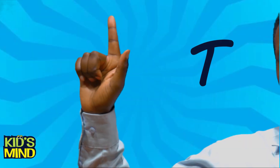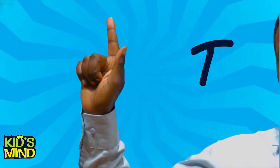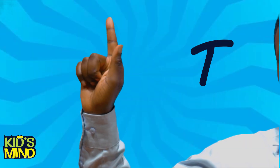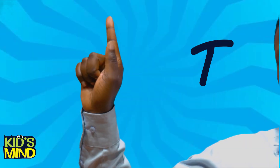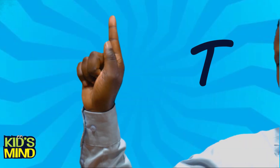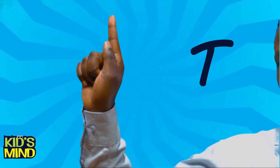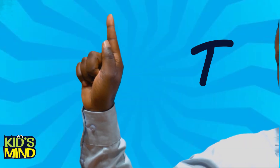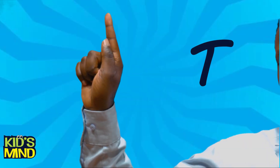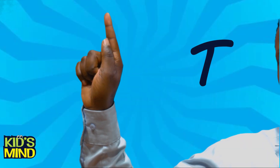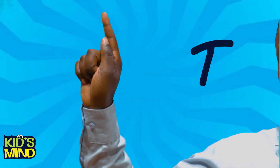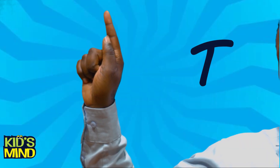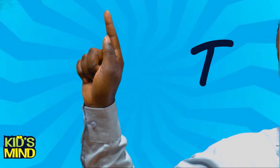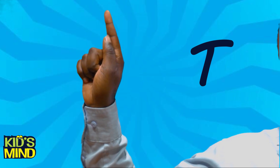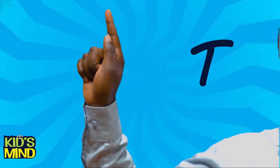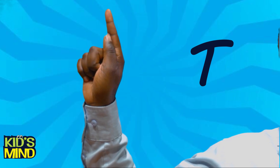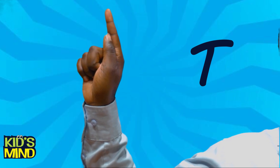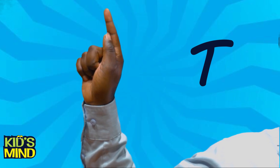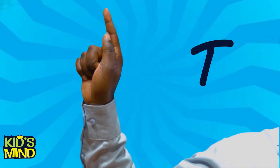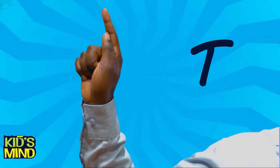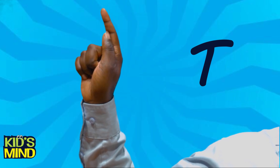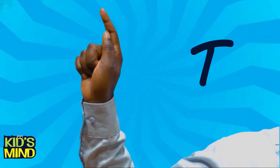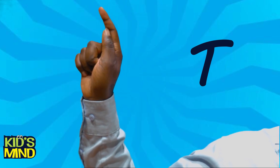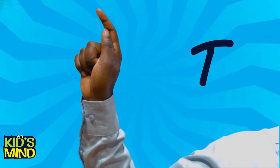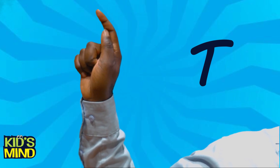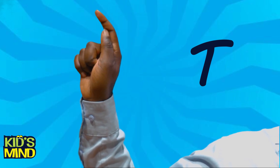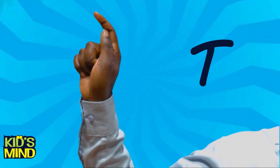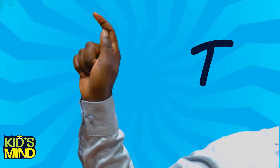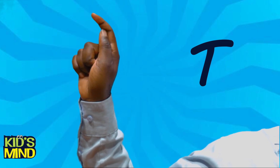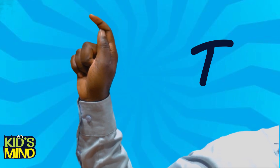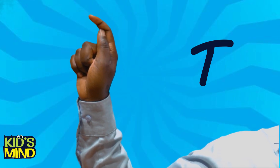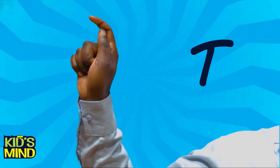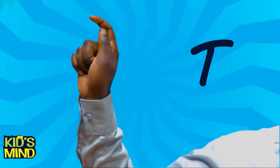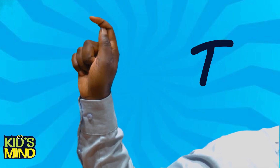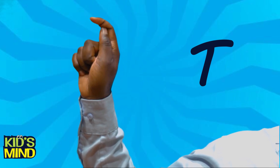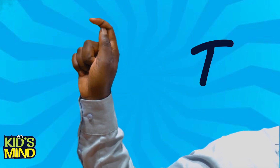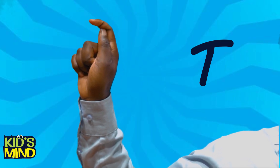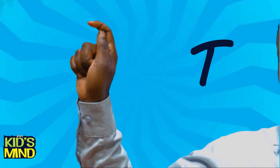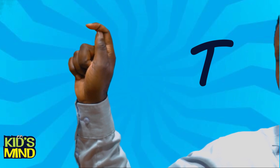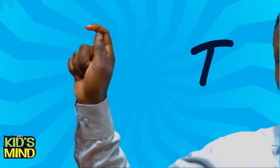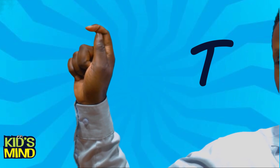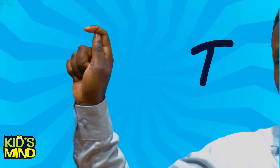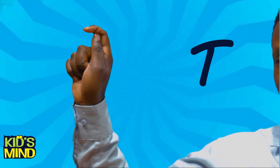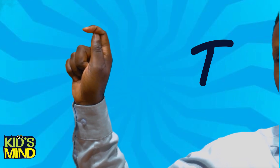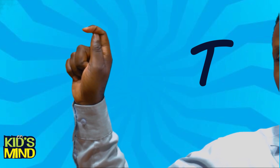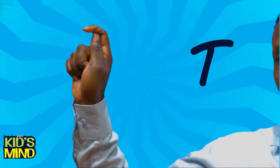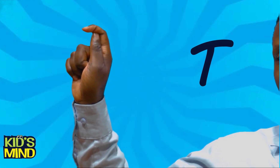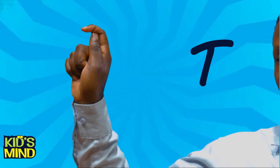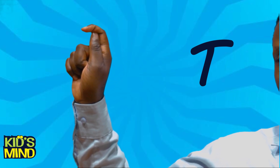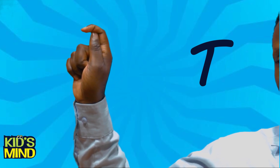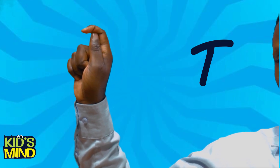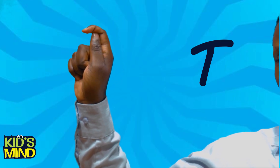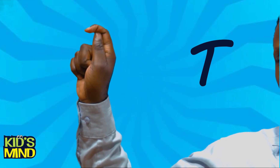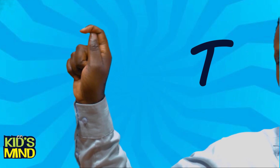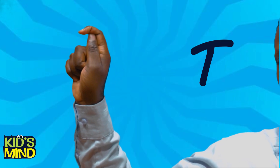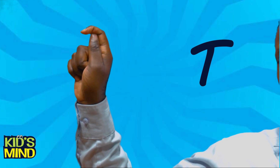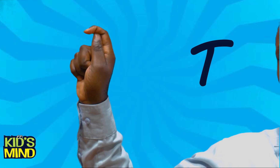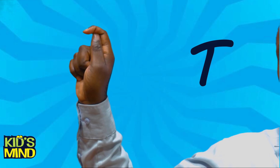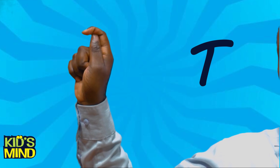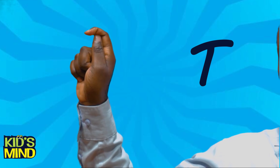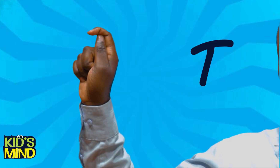You straighten your thumb finger. Then the extended index finger, you put it on top of the